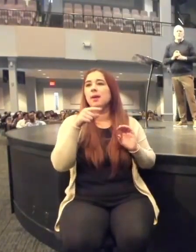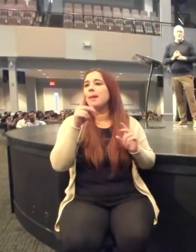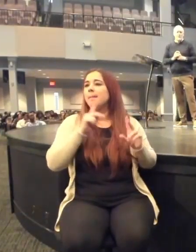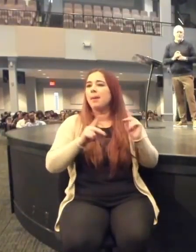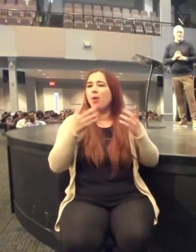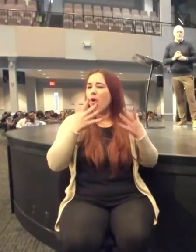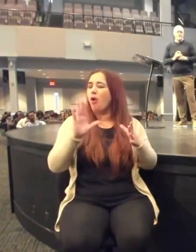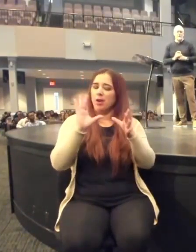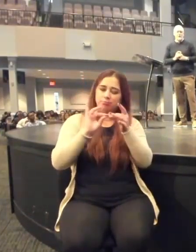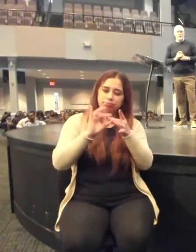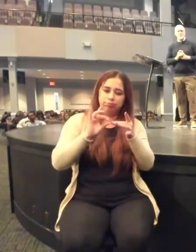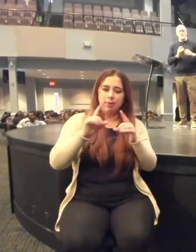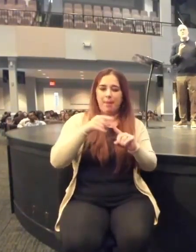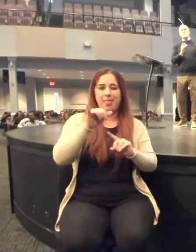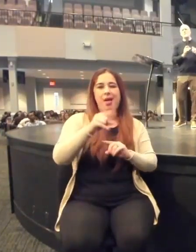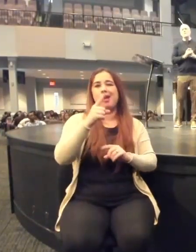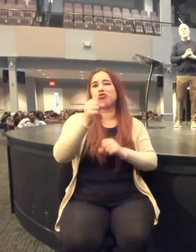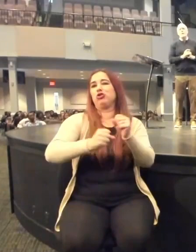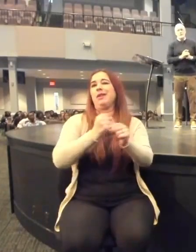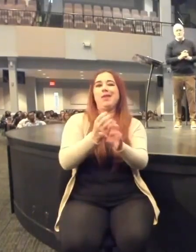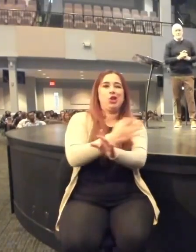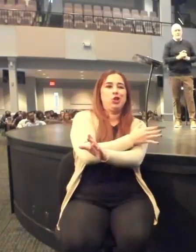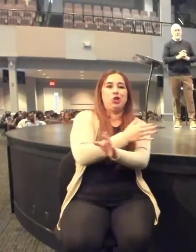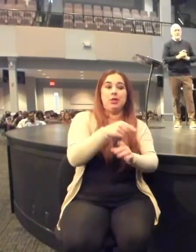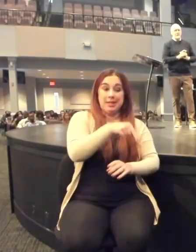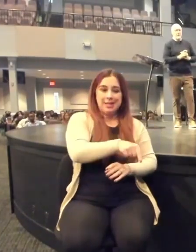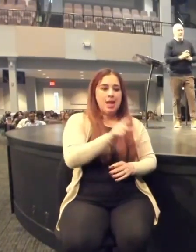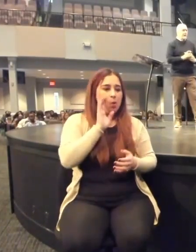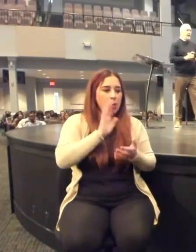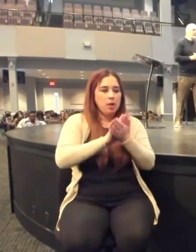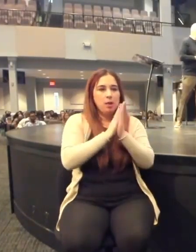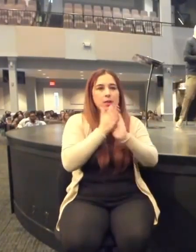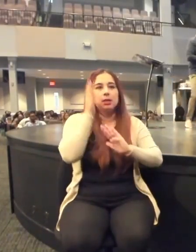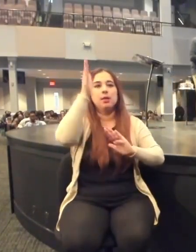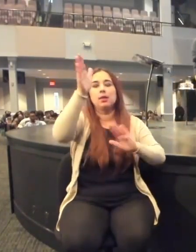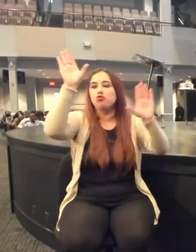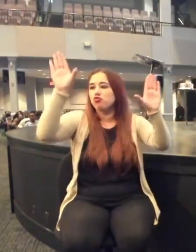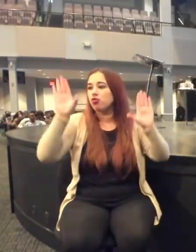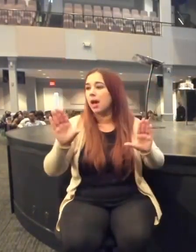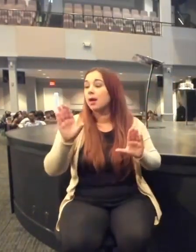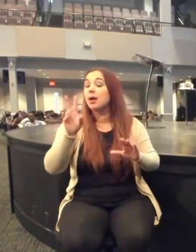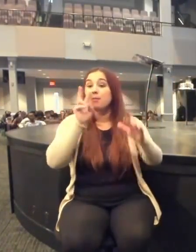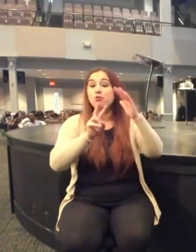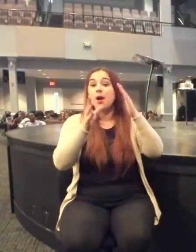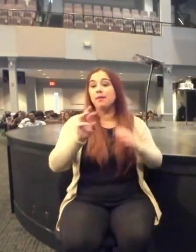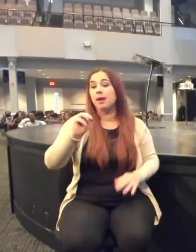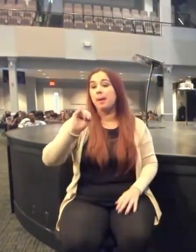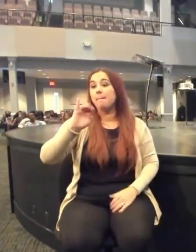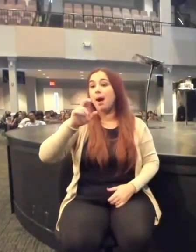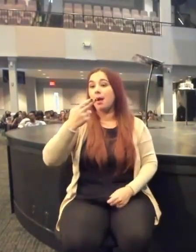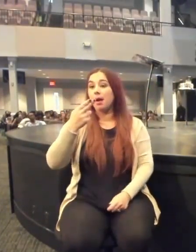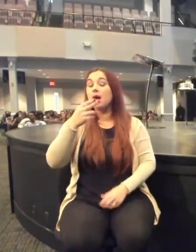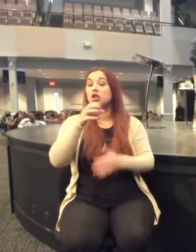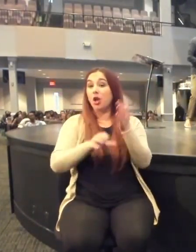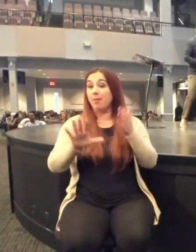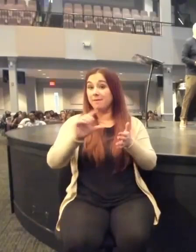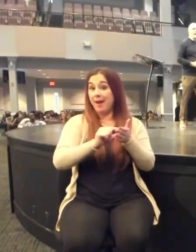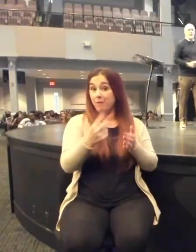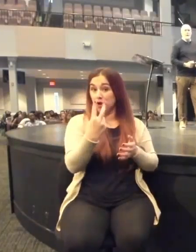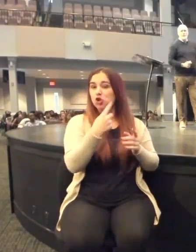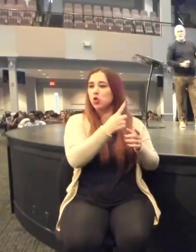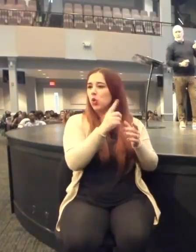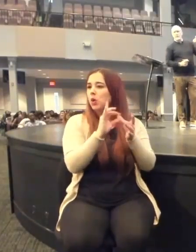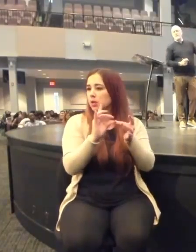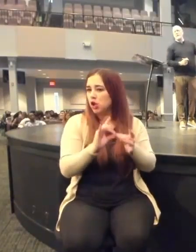years earlier. It was destined for greatness. And in fact, the prophet Micah in Micah chapter 5, verse 2 talks